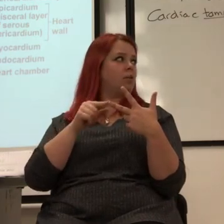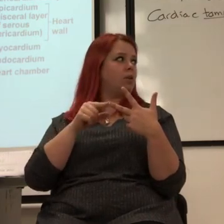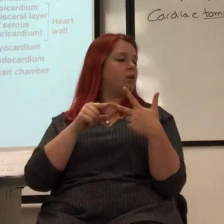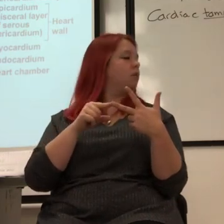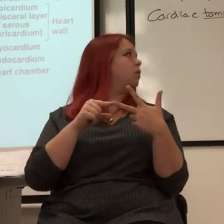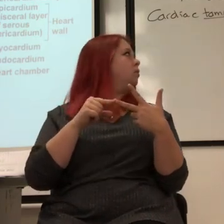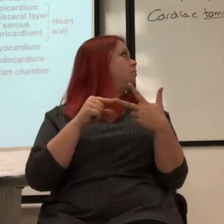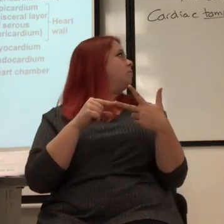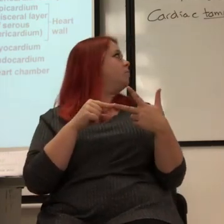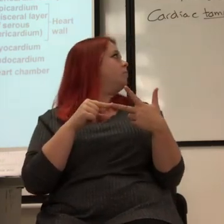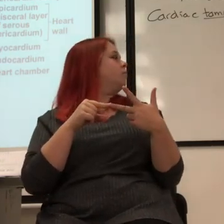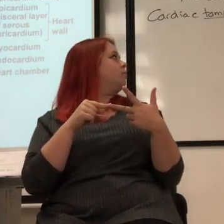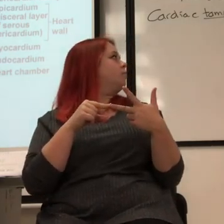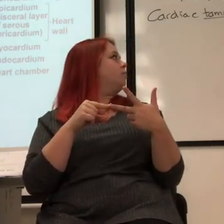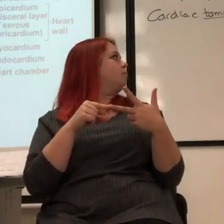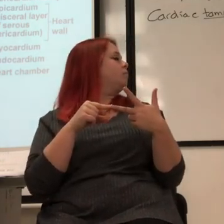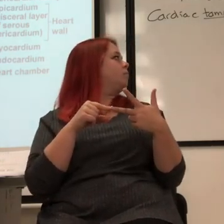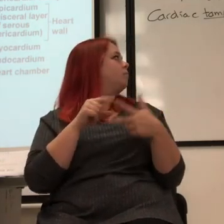SVC,